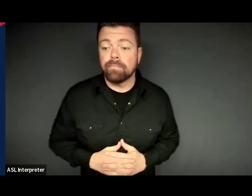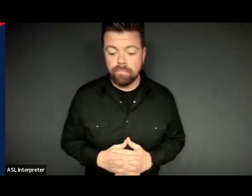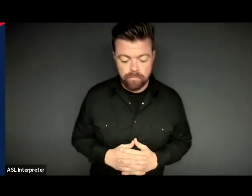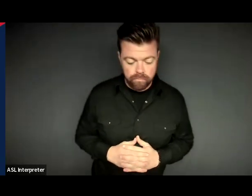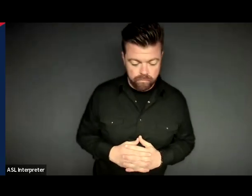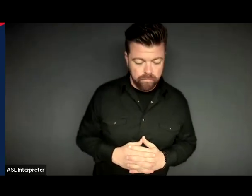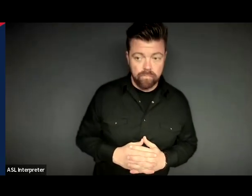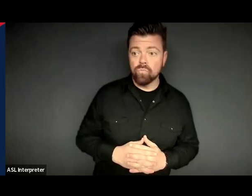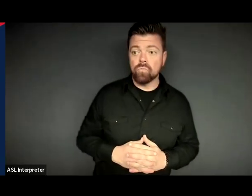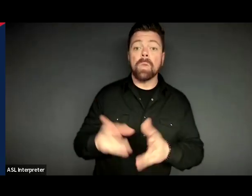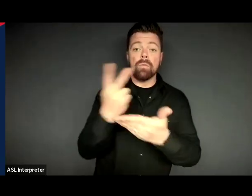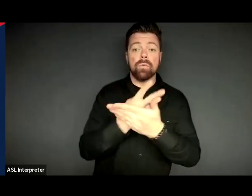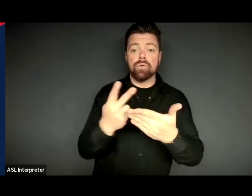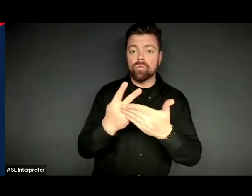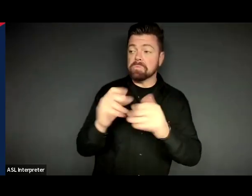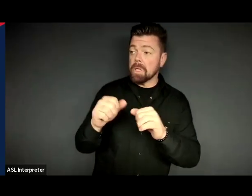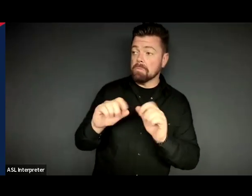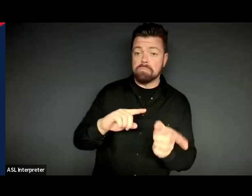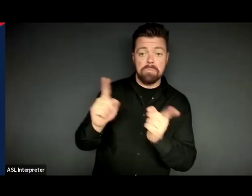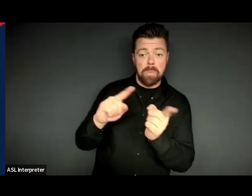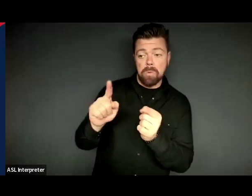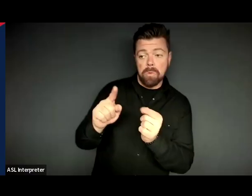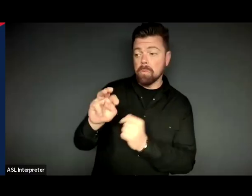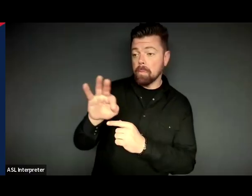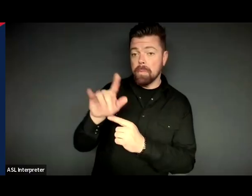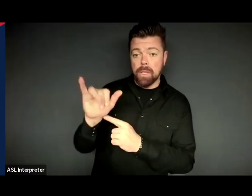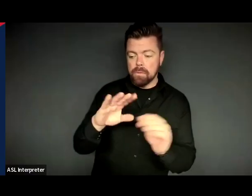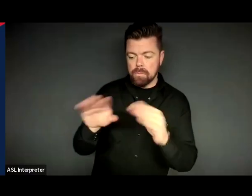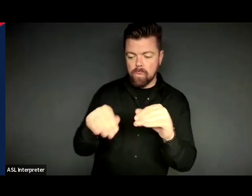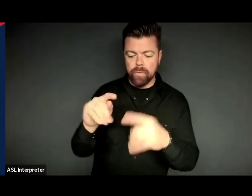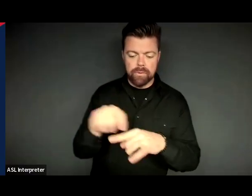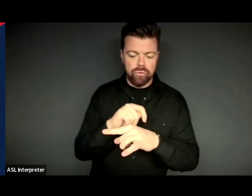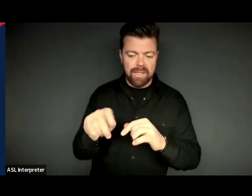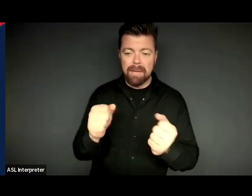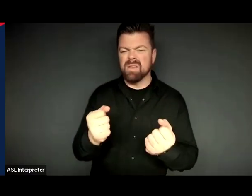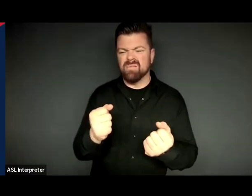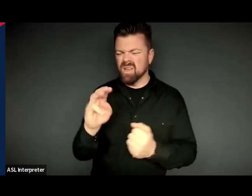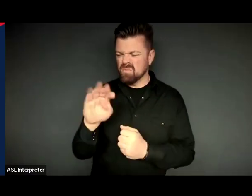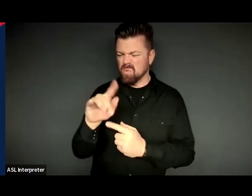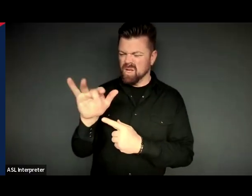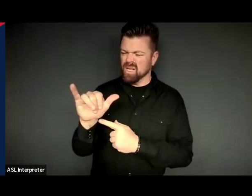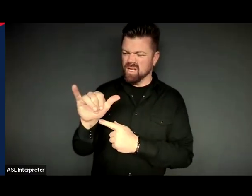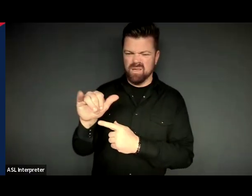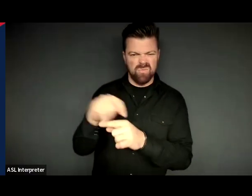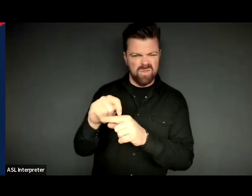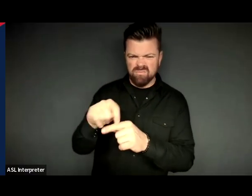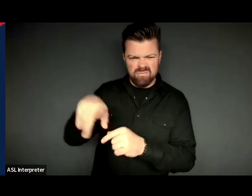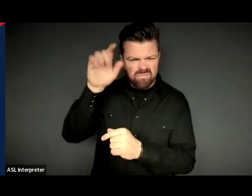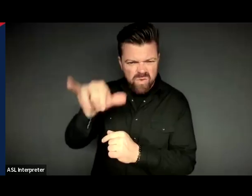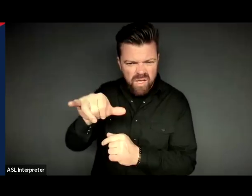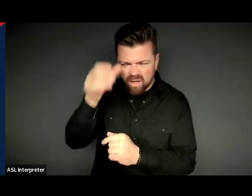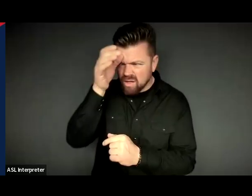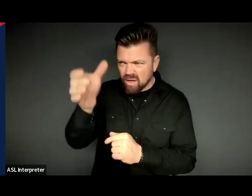you can go for 2 weeks for mobility training, which can be a lot of different things. Mobility training might be learning how to